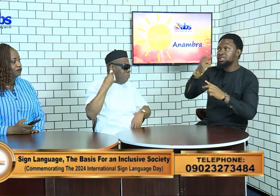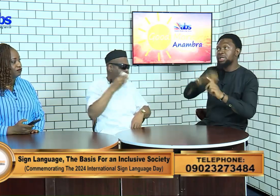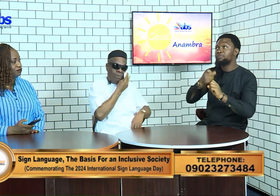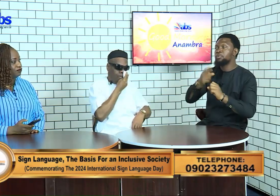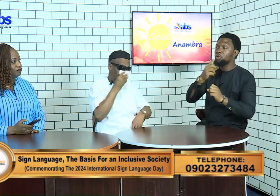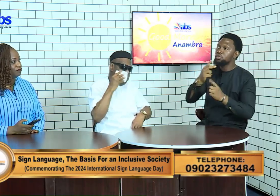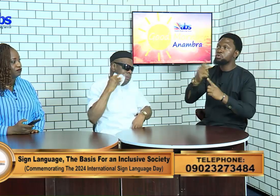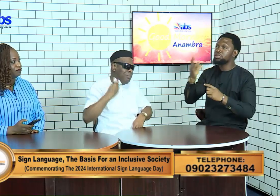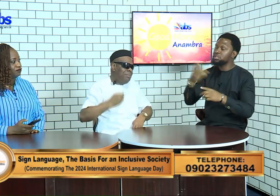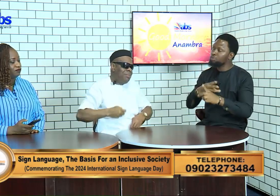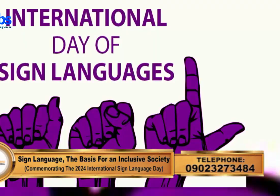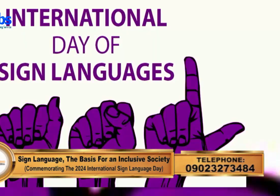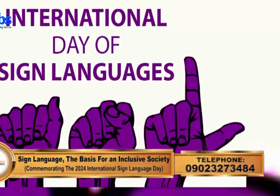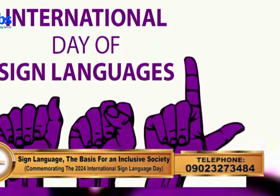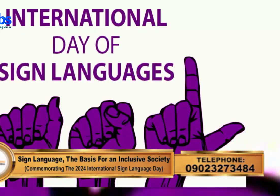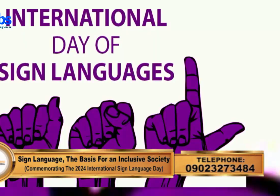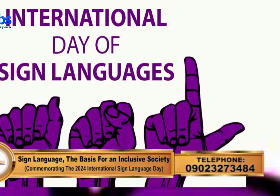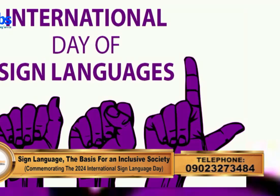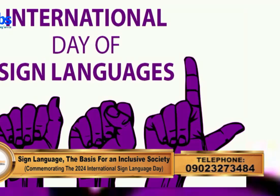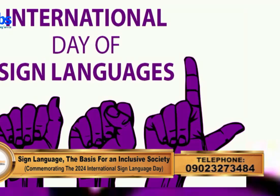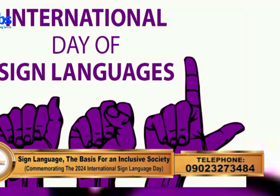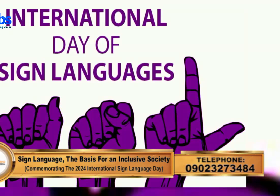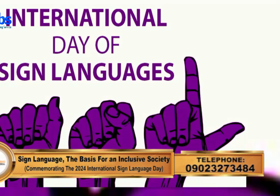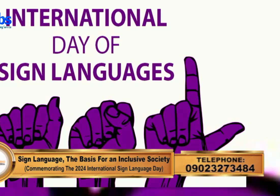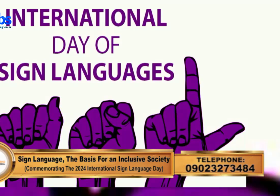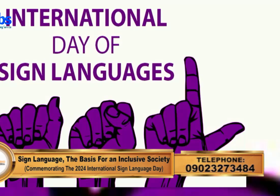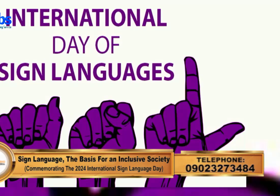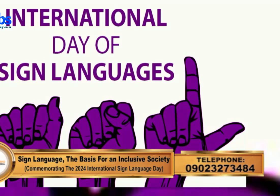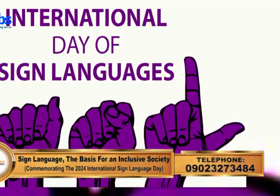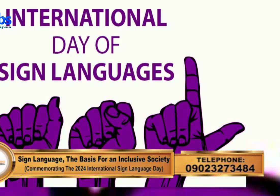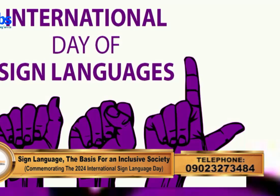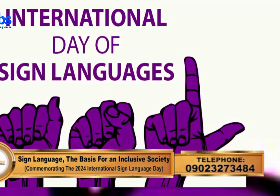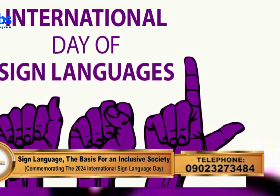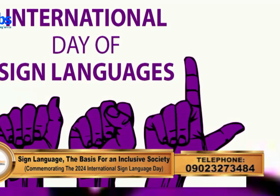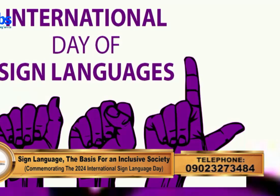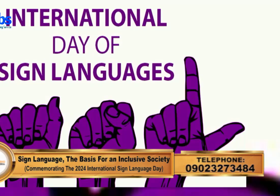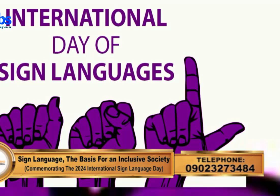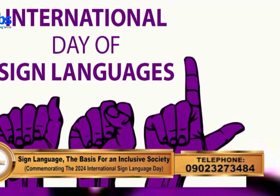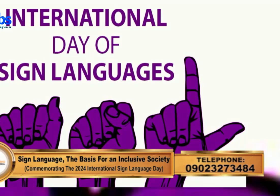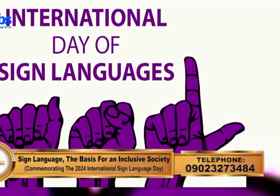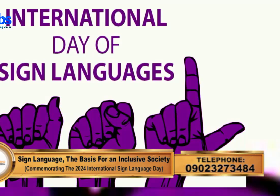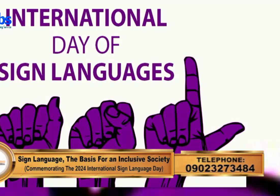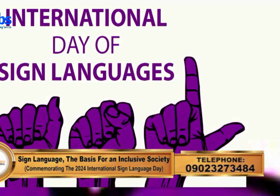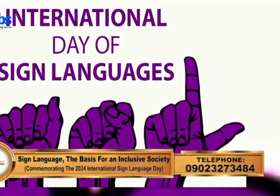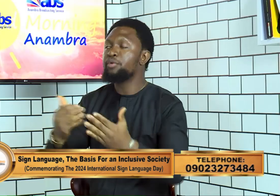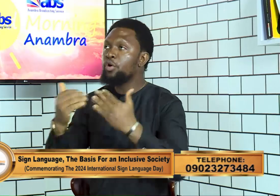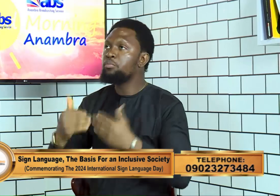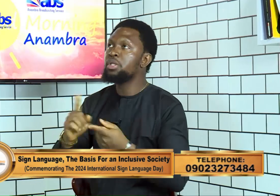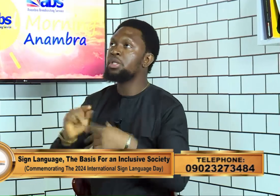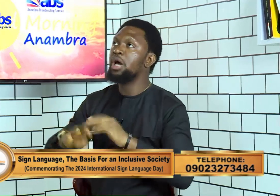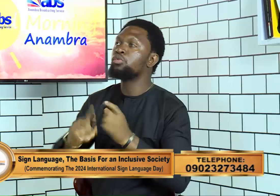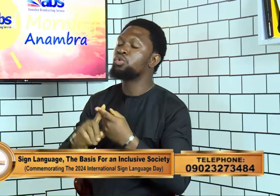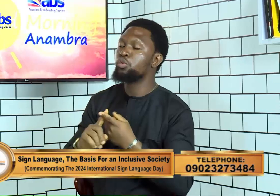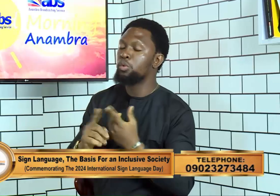can still learn from 1 to 6 months, depending on how fast the person is to learn the sign language. And now